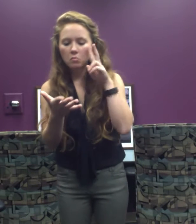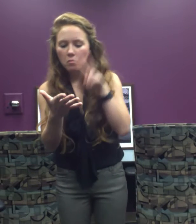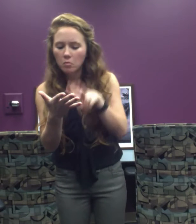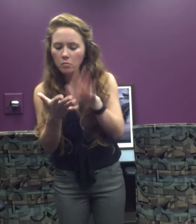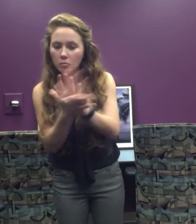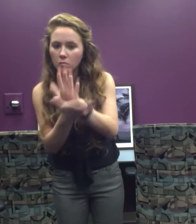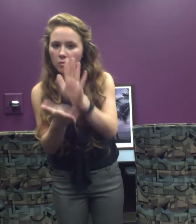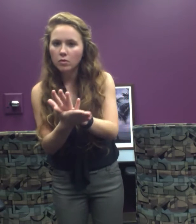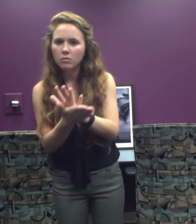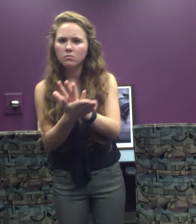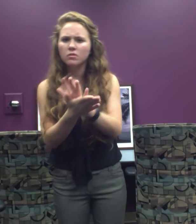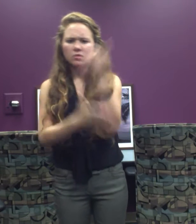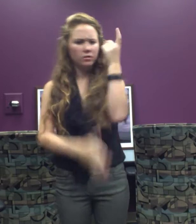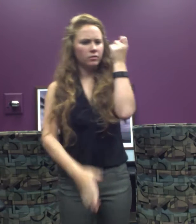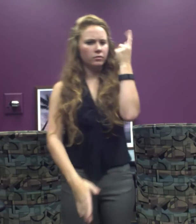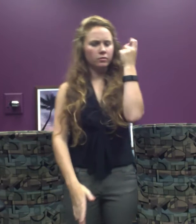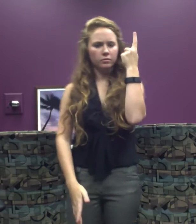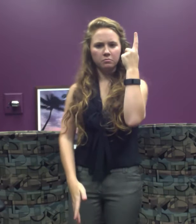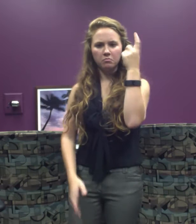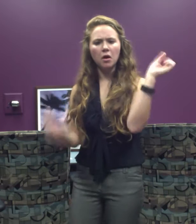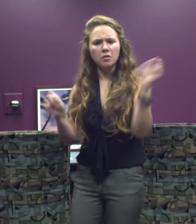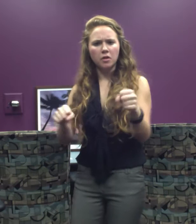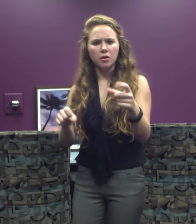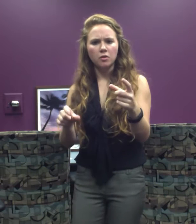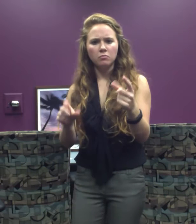this is something that you could do all by yourself without my help?